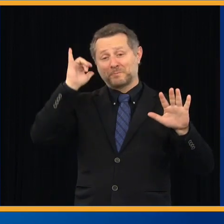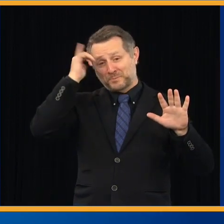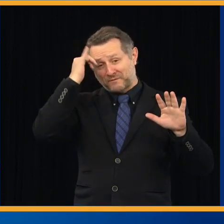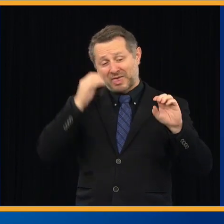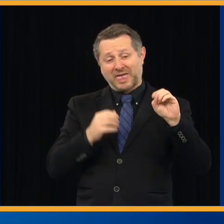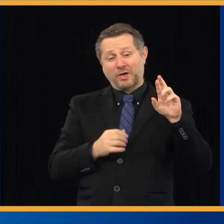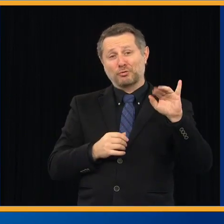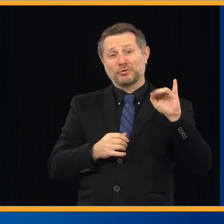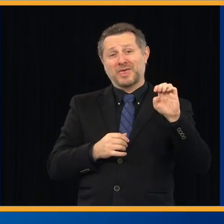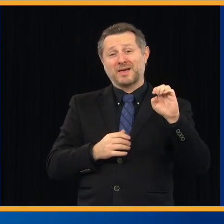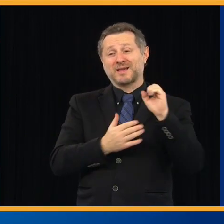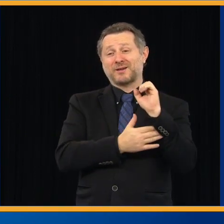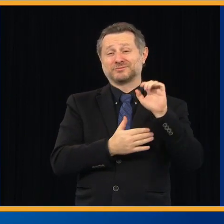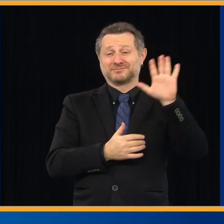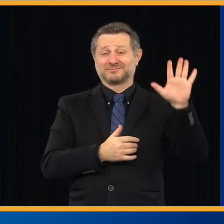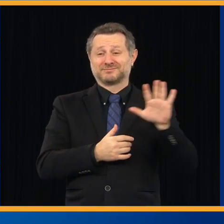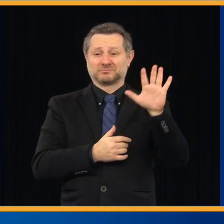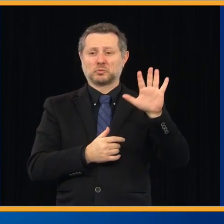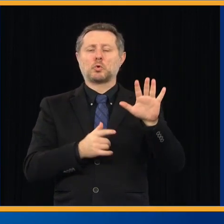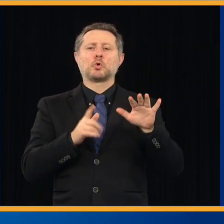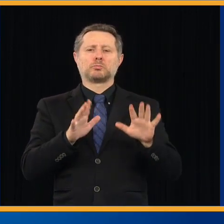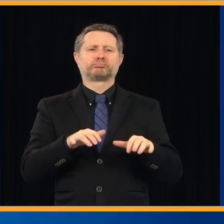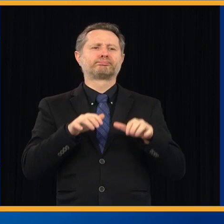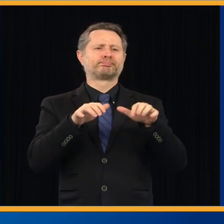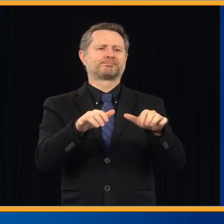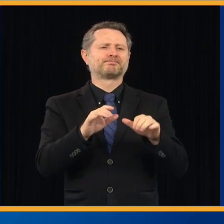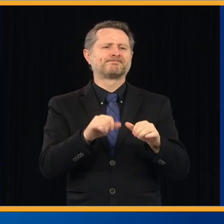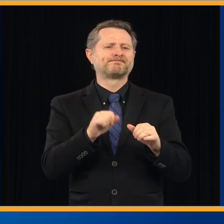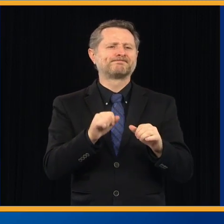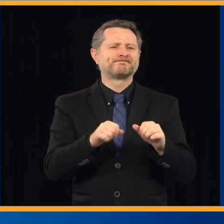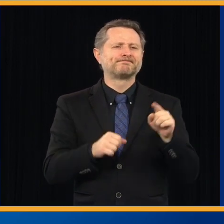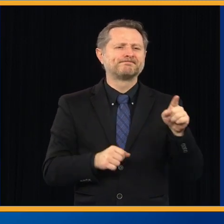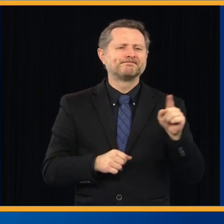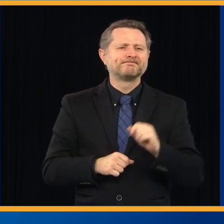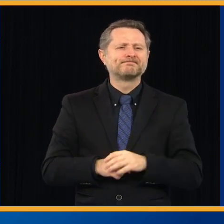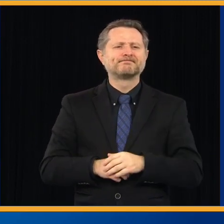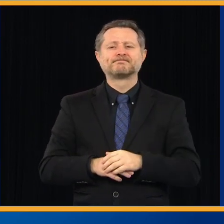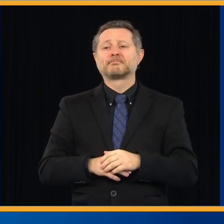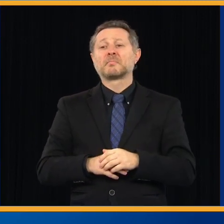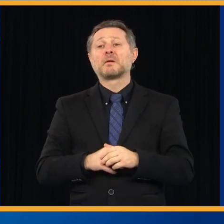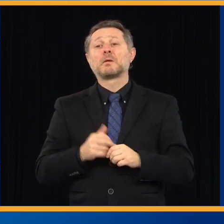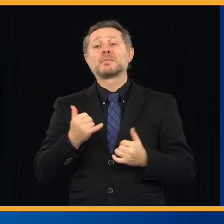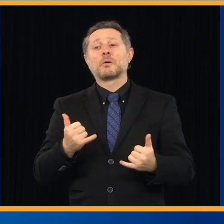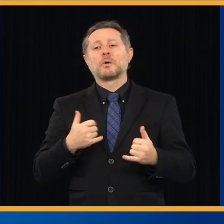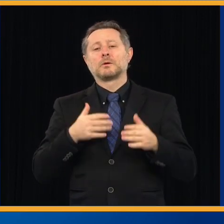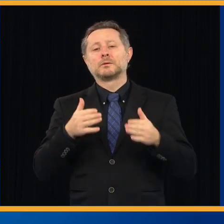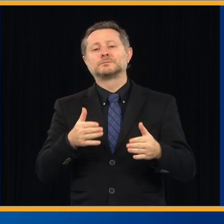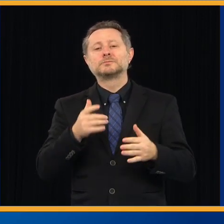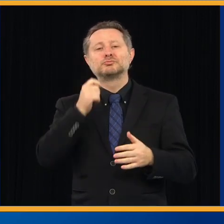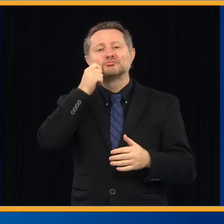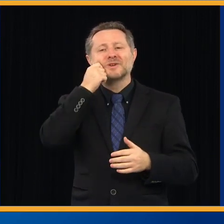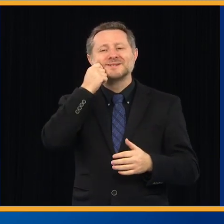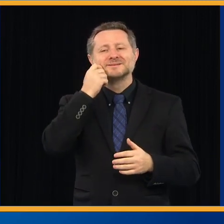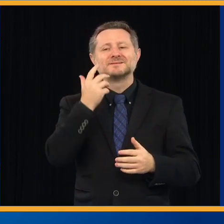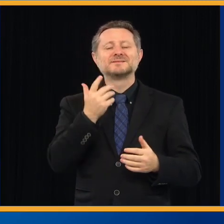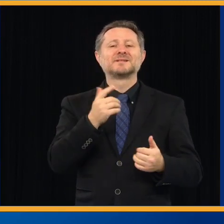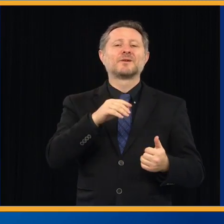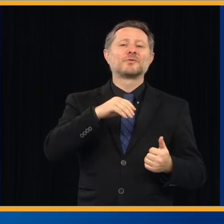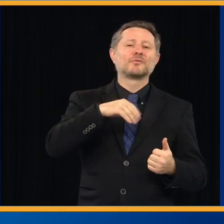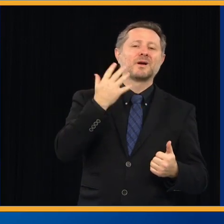York, has been problematic. The racial breakdown we're looking at to see